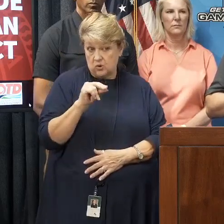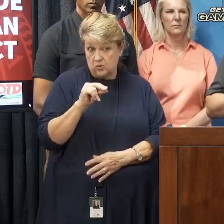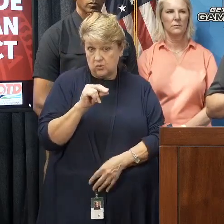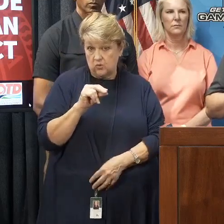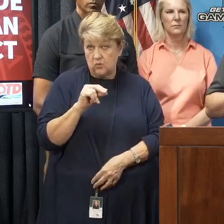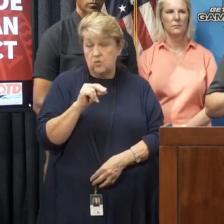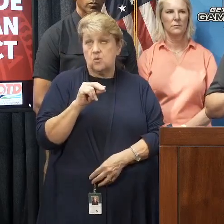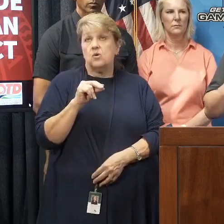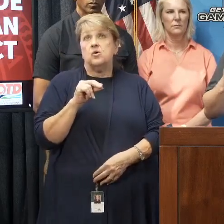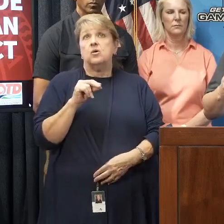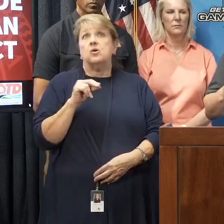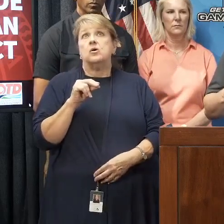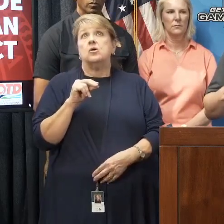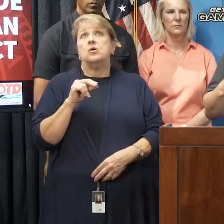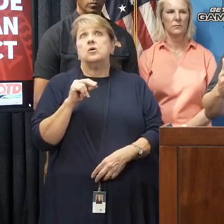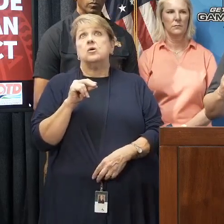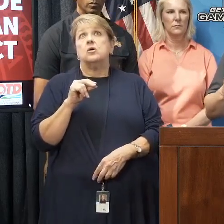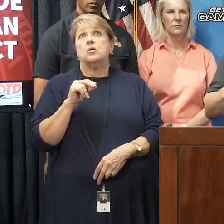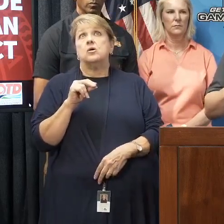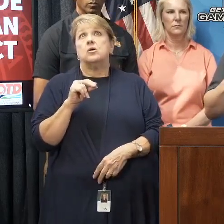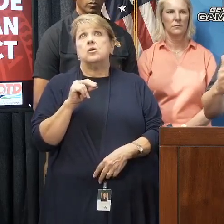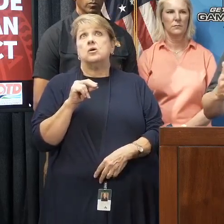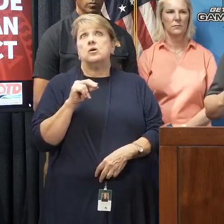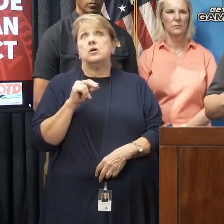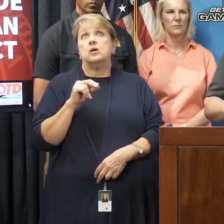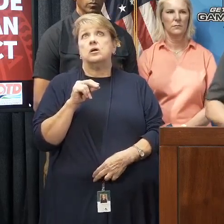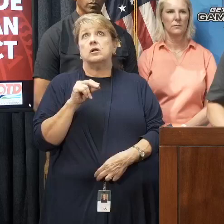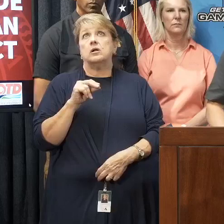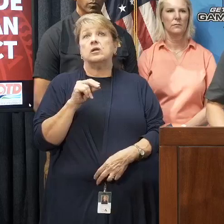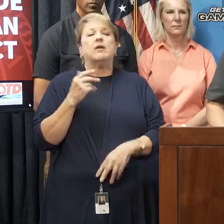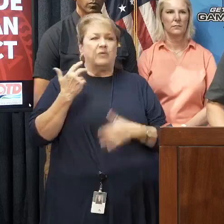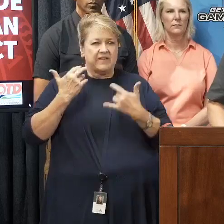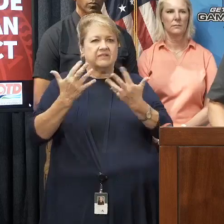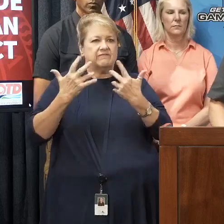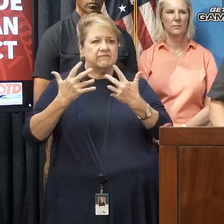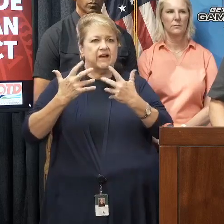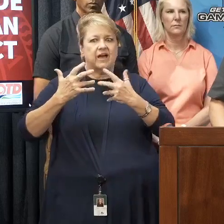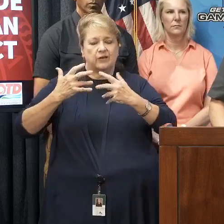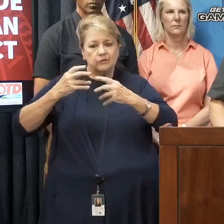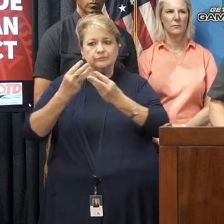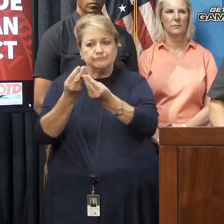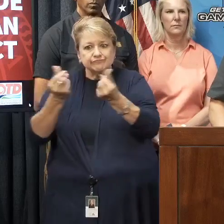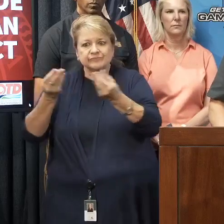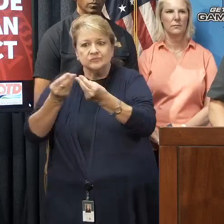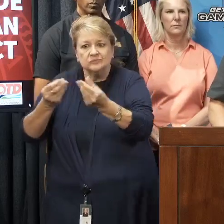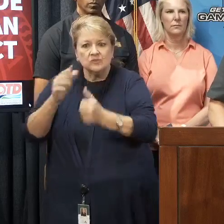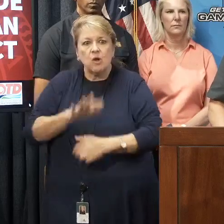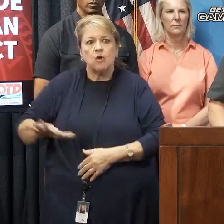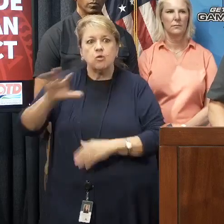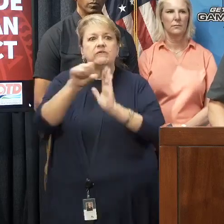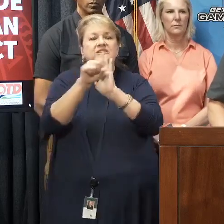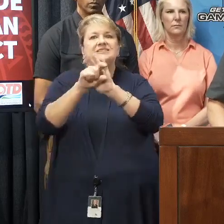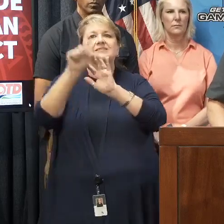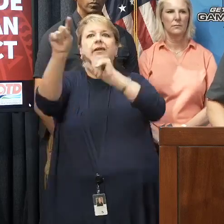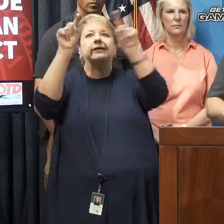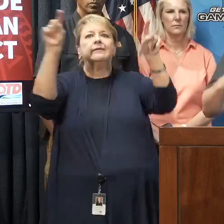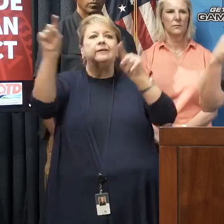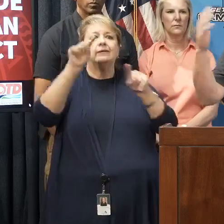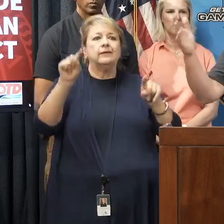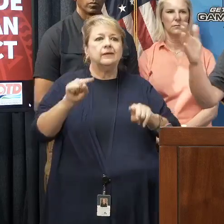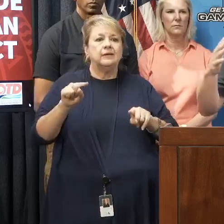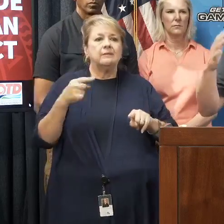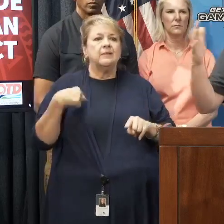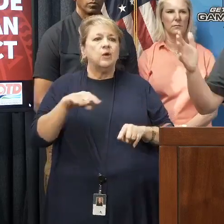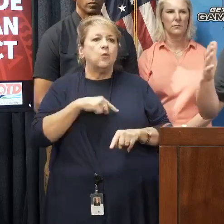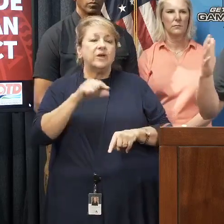have been ongoing firefighting in every part of the state. And so while we may not have the woods